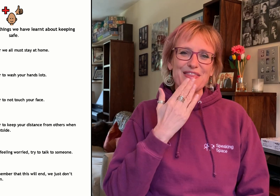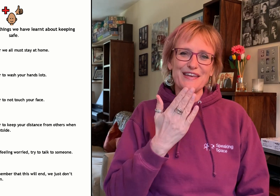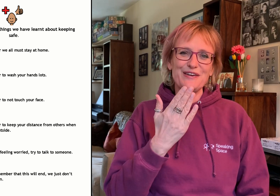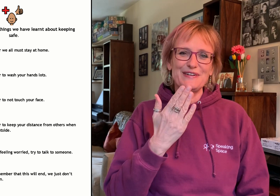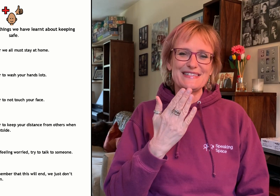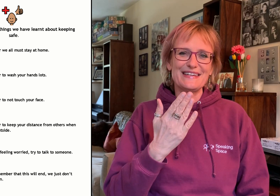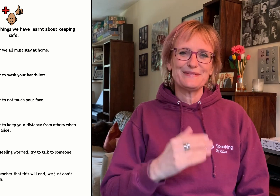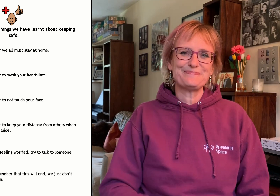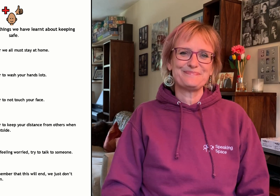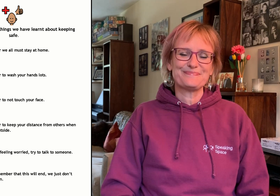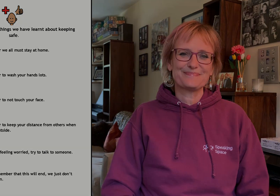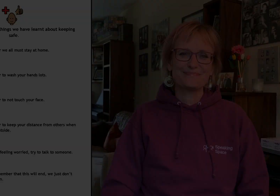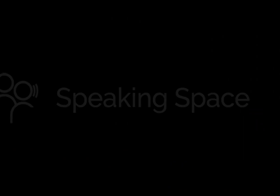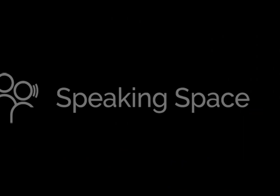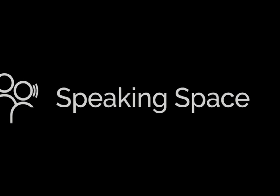Thank you for listening.